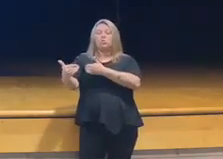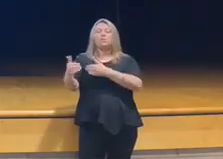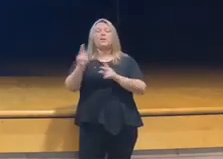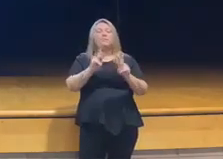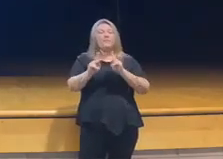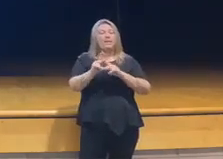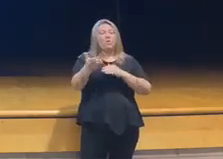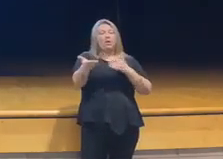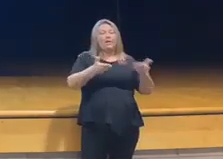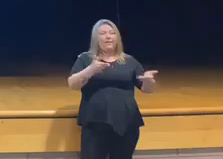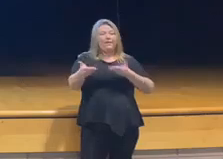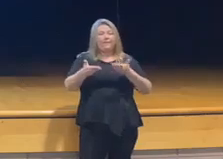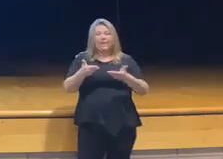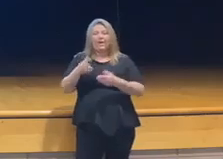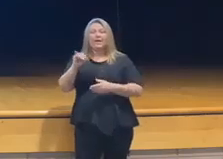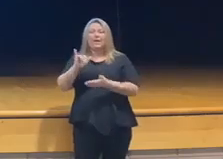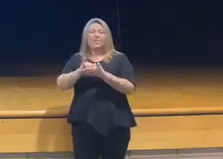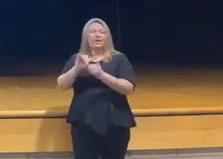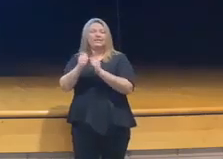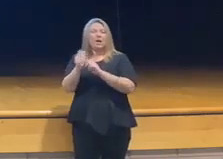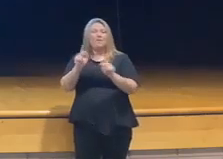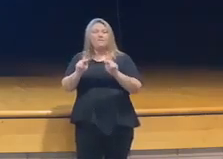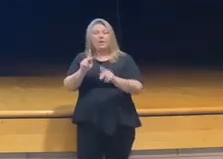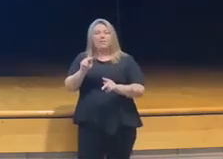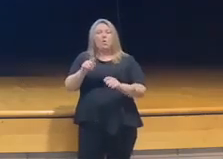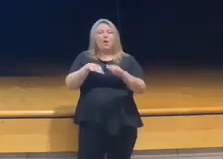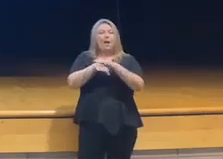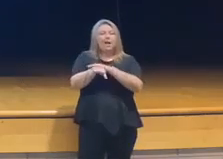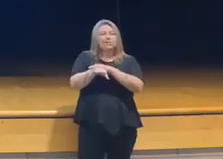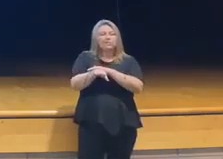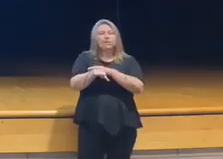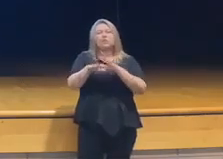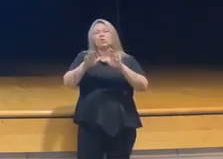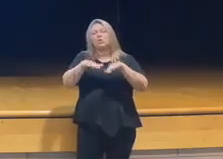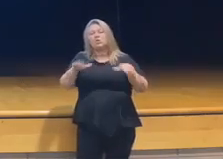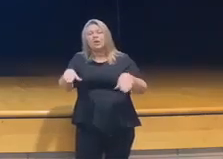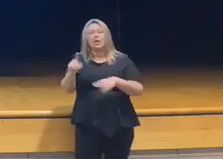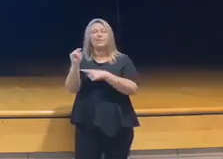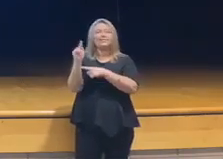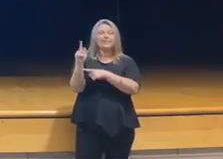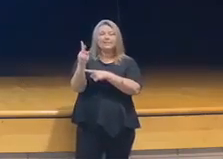often how perpetrators will access a child. TikTok.